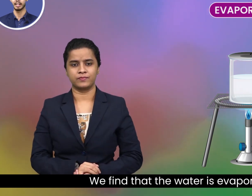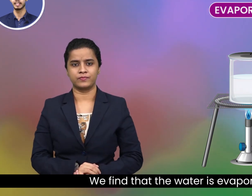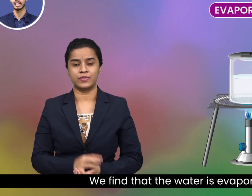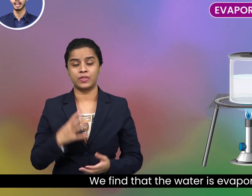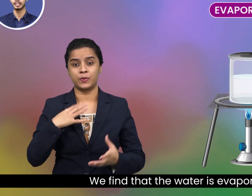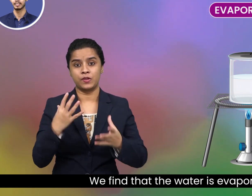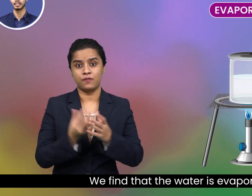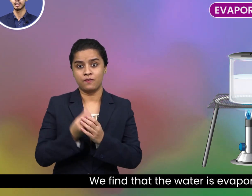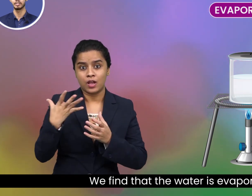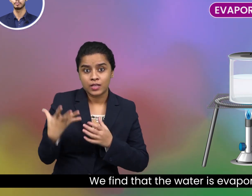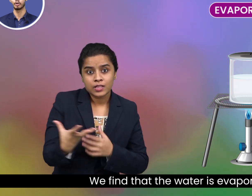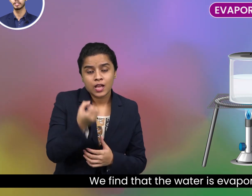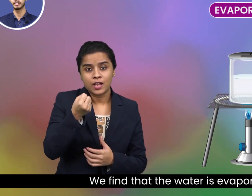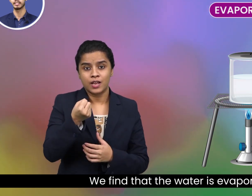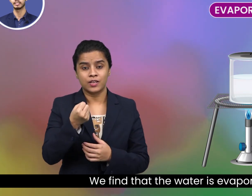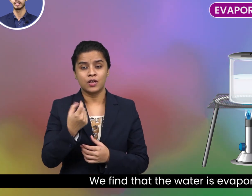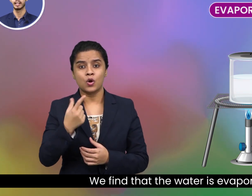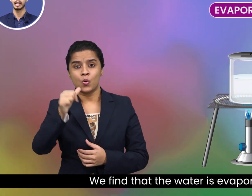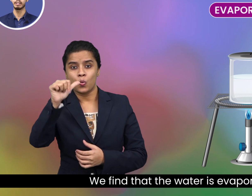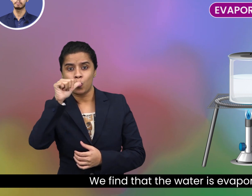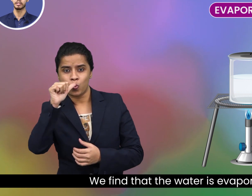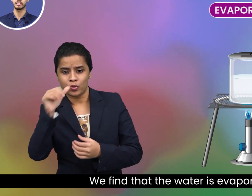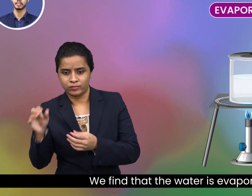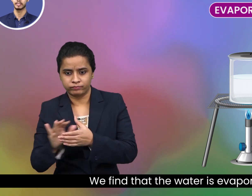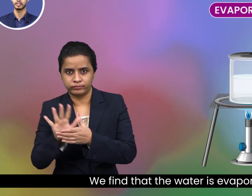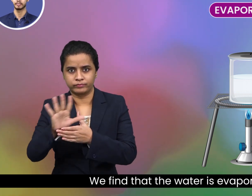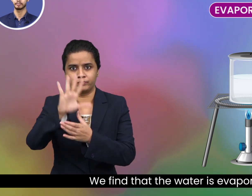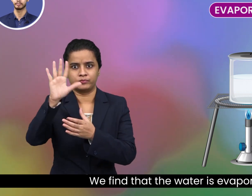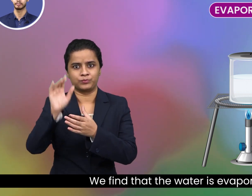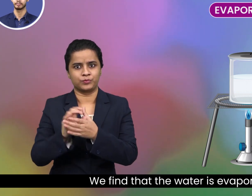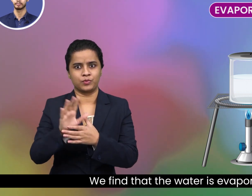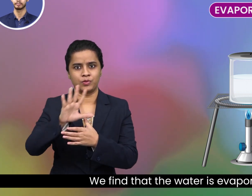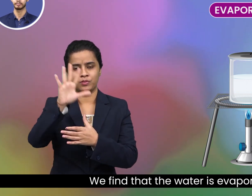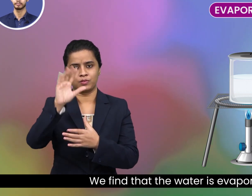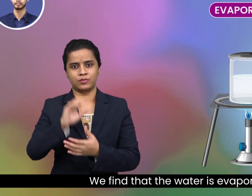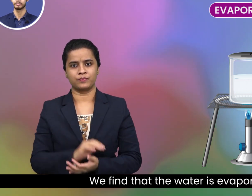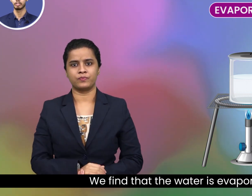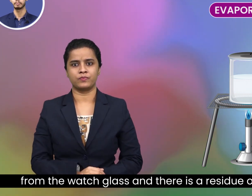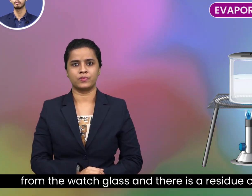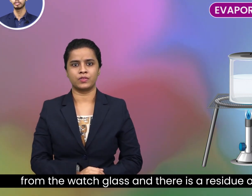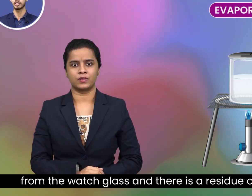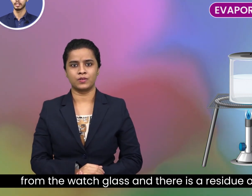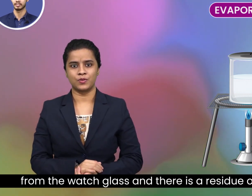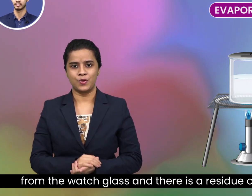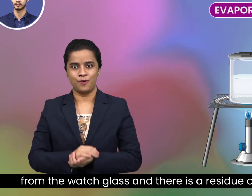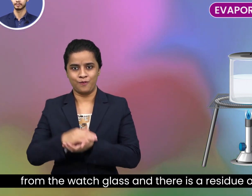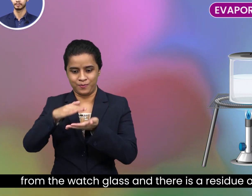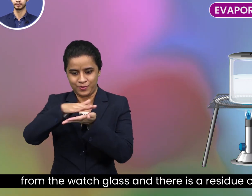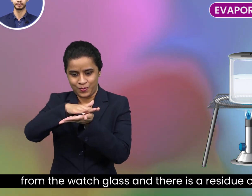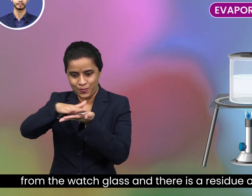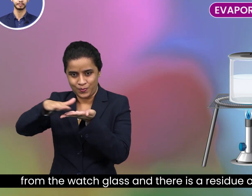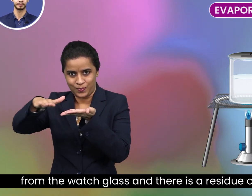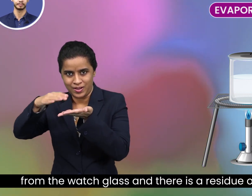We find that the water is evaporated from the watch glass